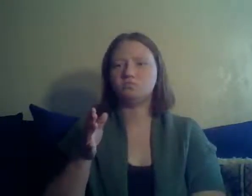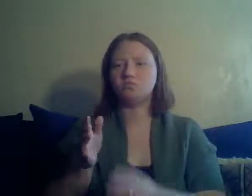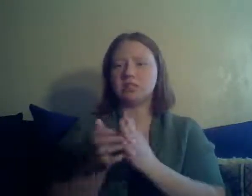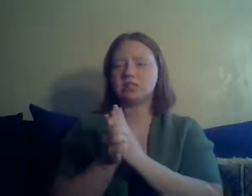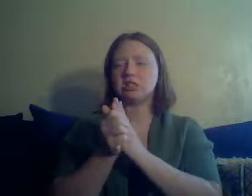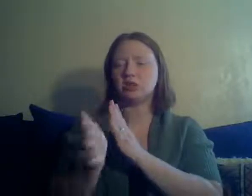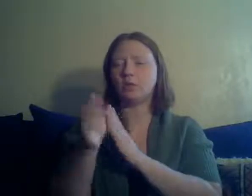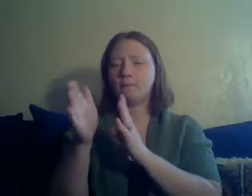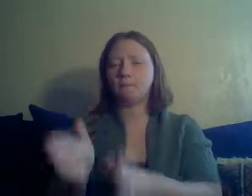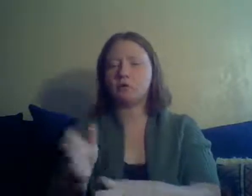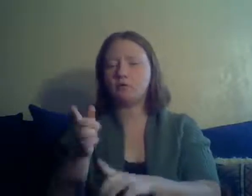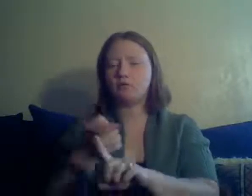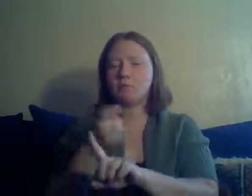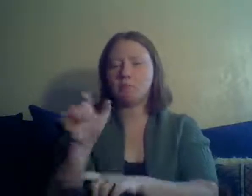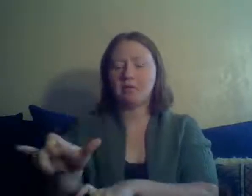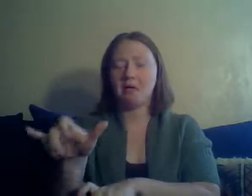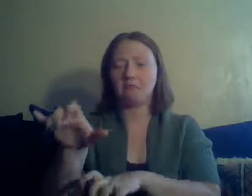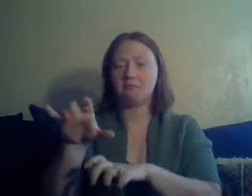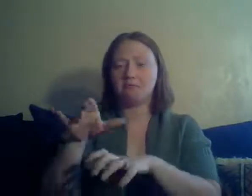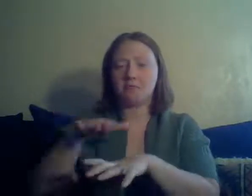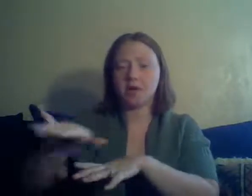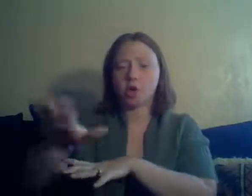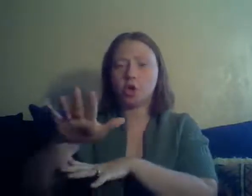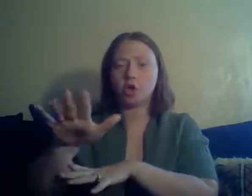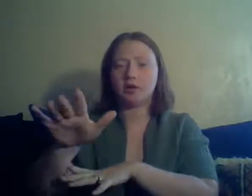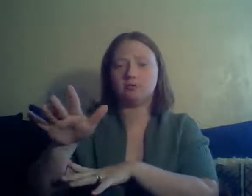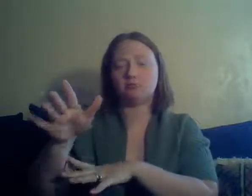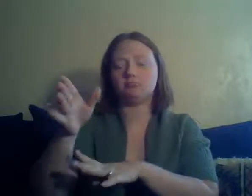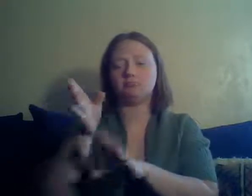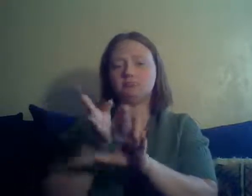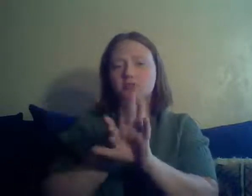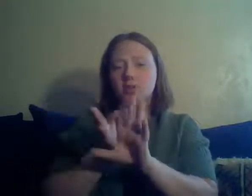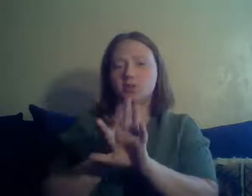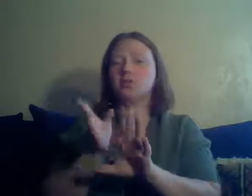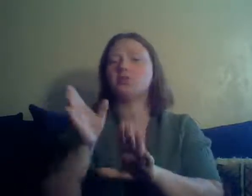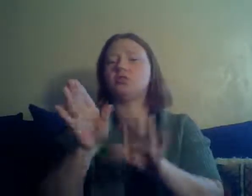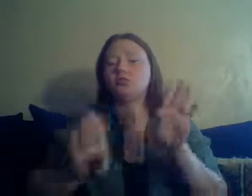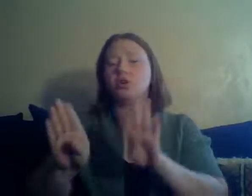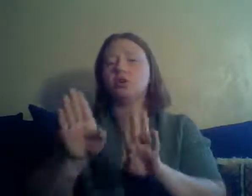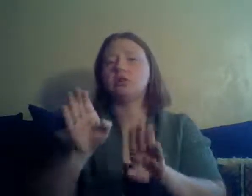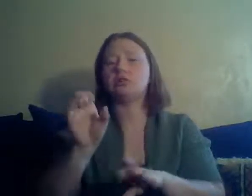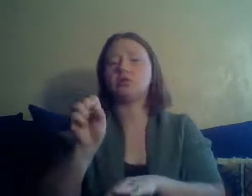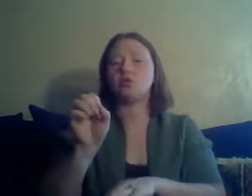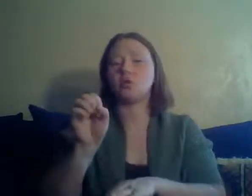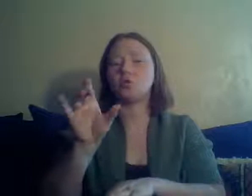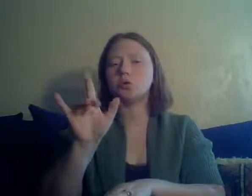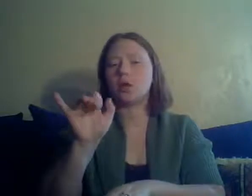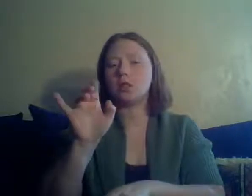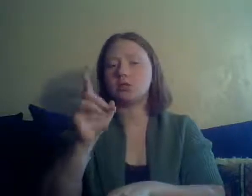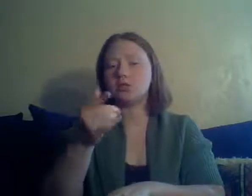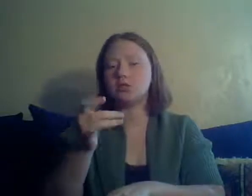they determine on their own from their area. It could be one time I had a gentleman talk